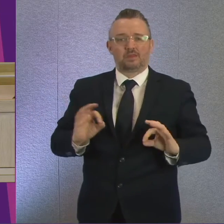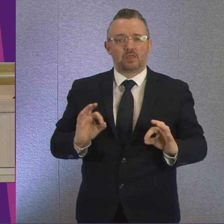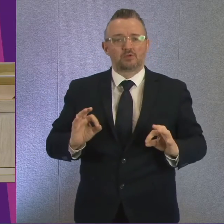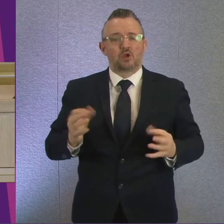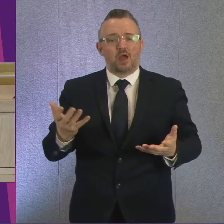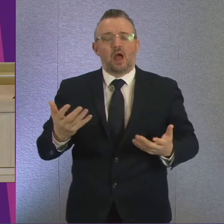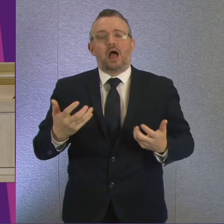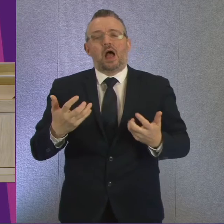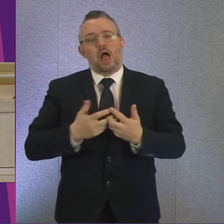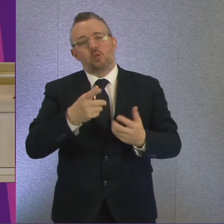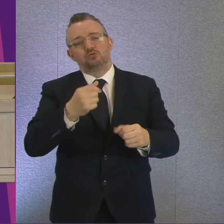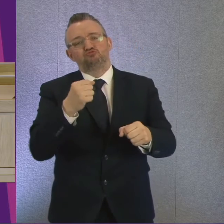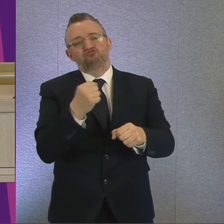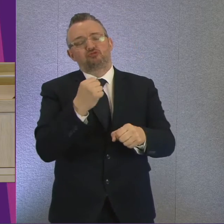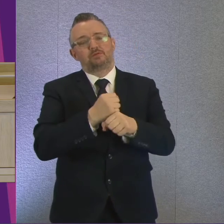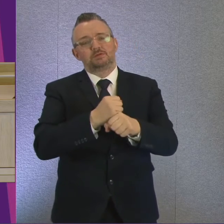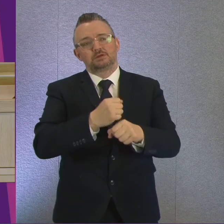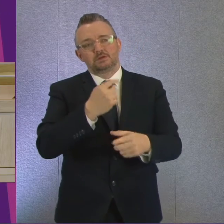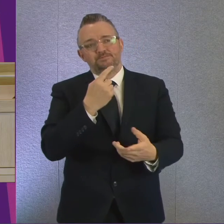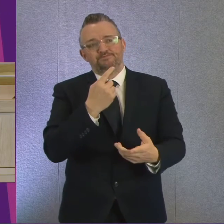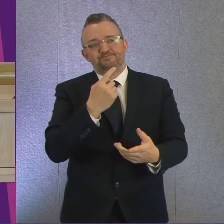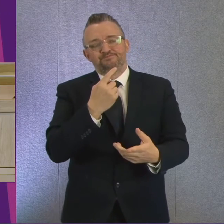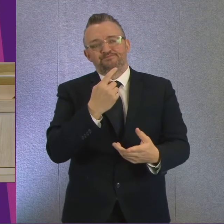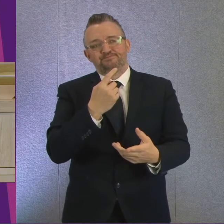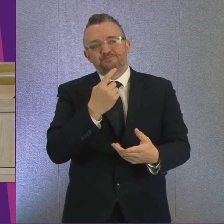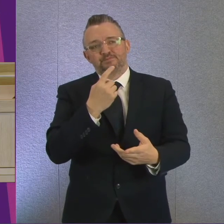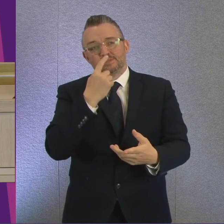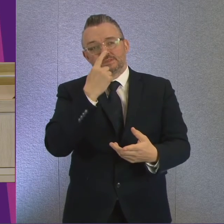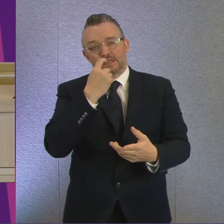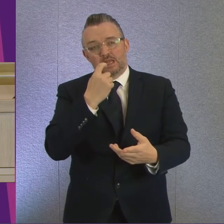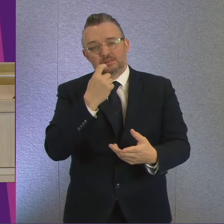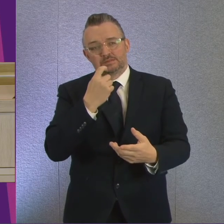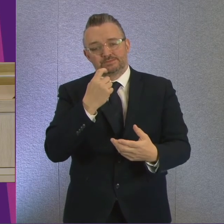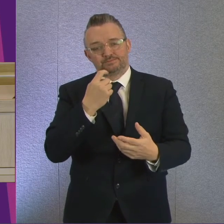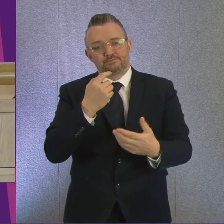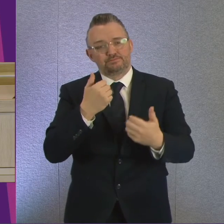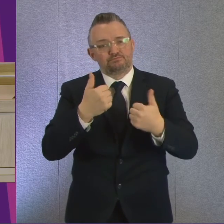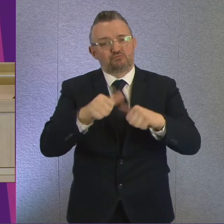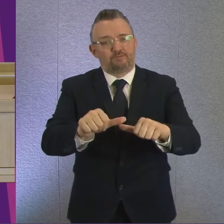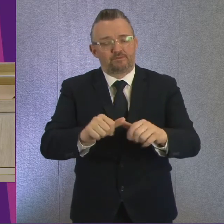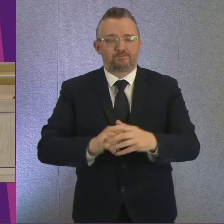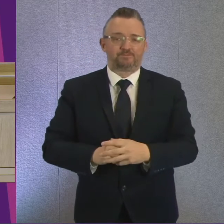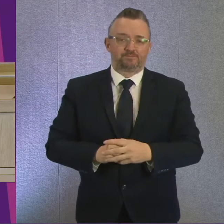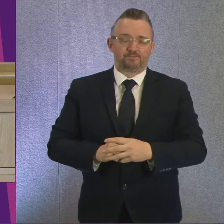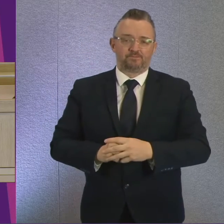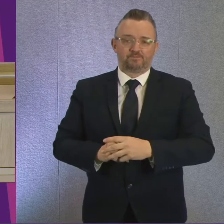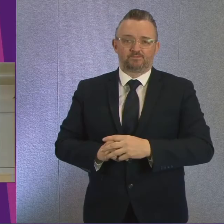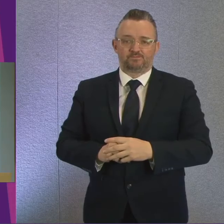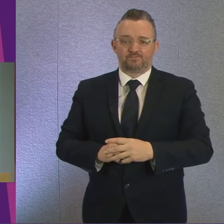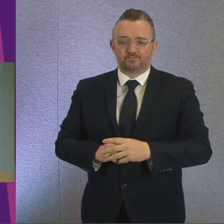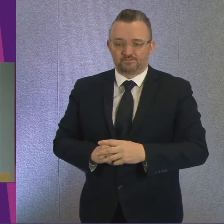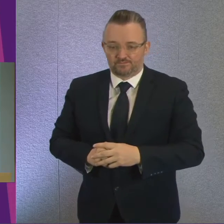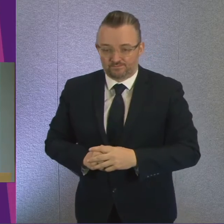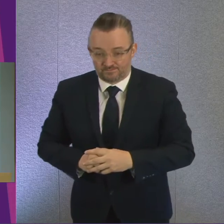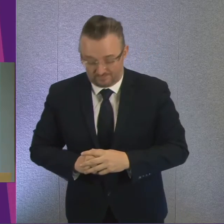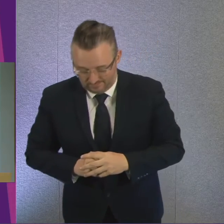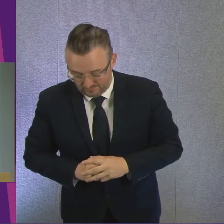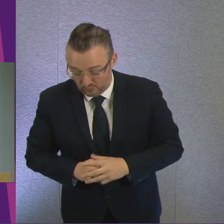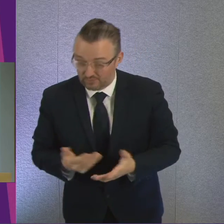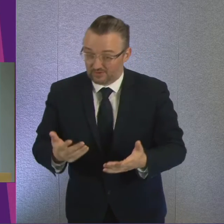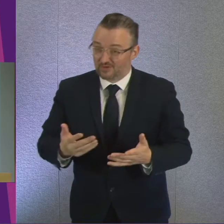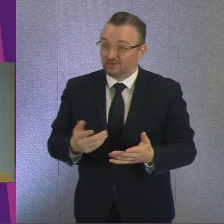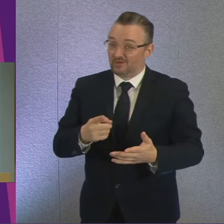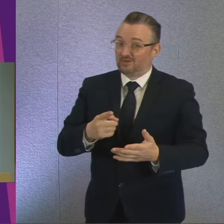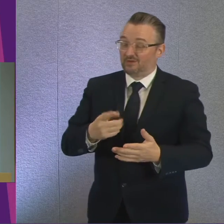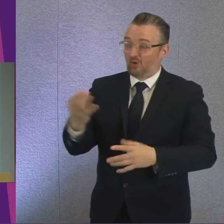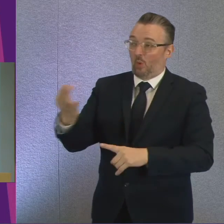Government do to make sure that they do going forward? Minister. This is an